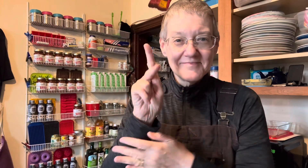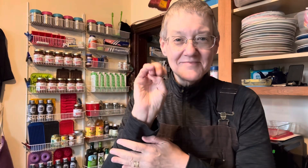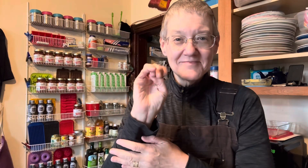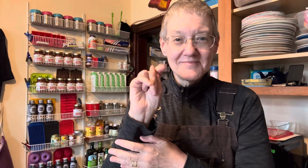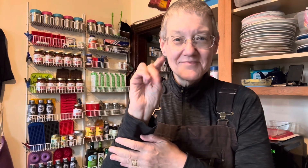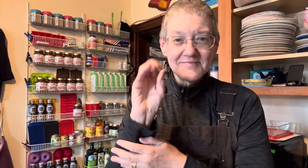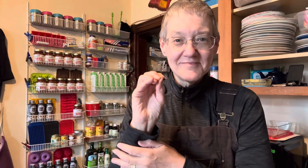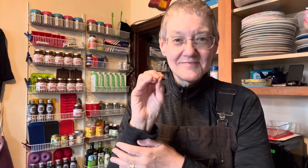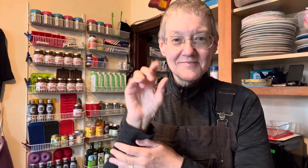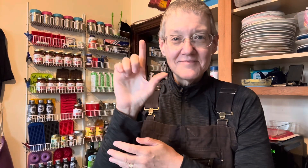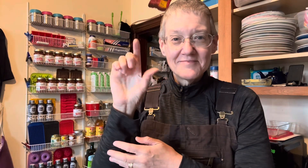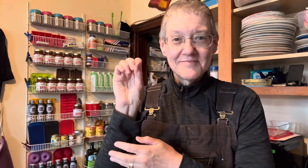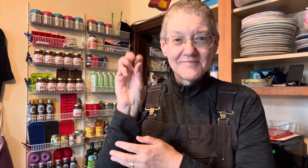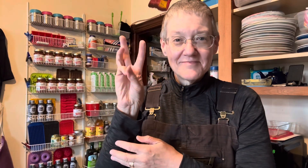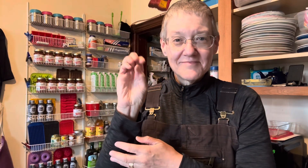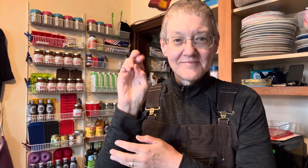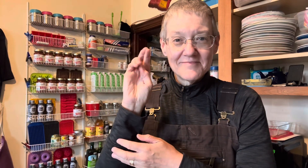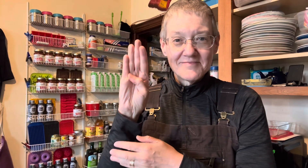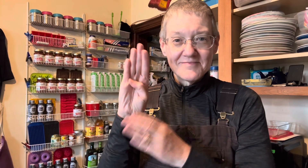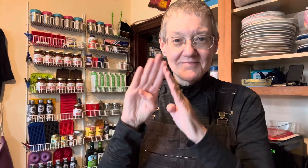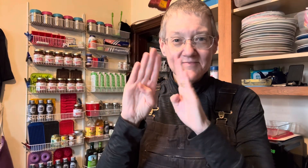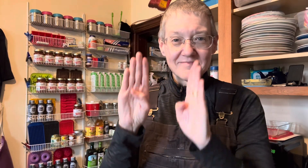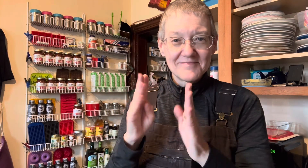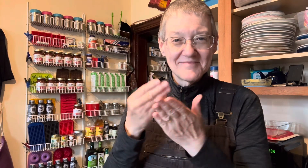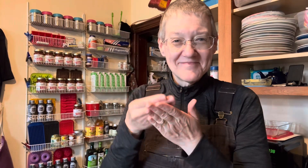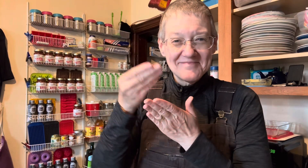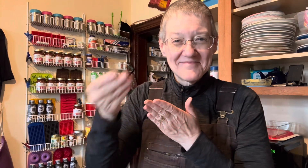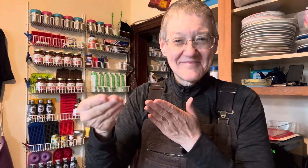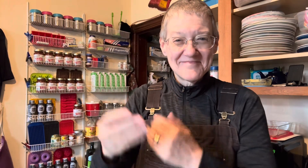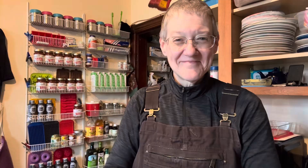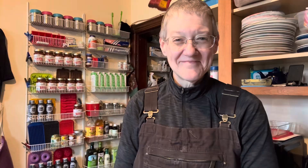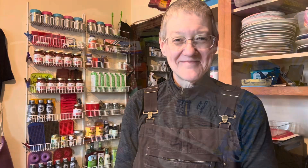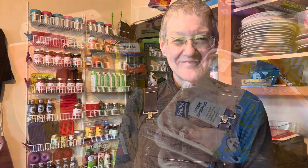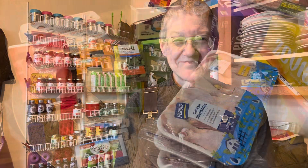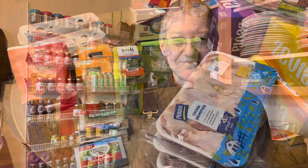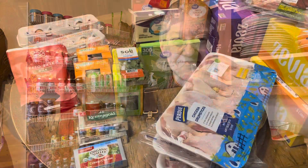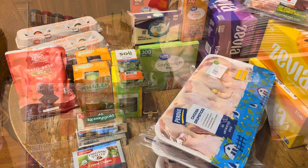what a keto and low-carb household buys.